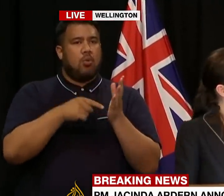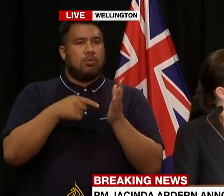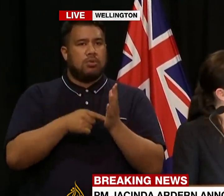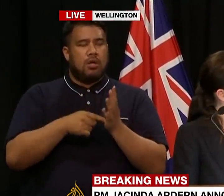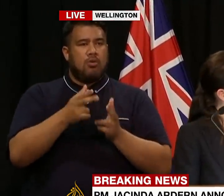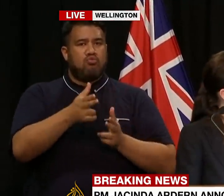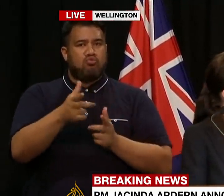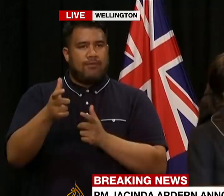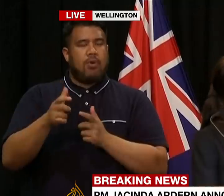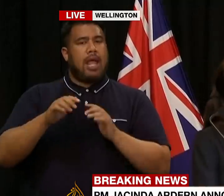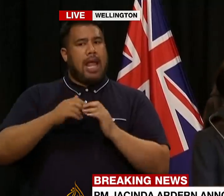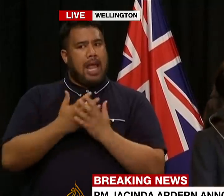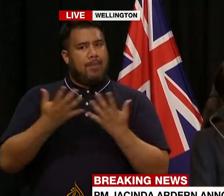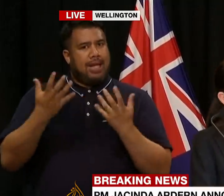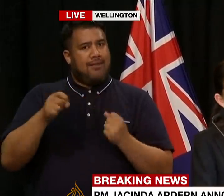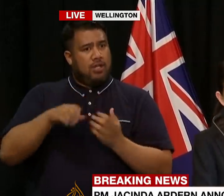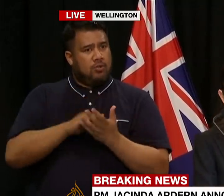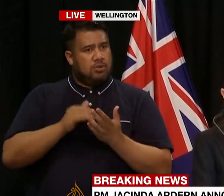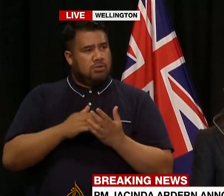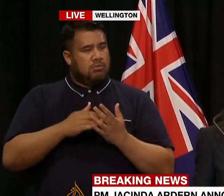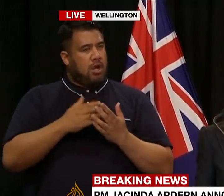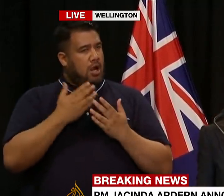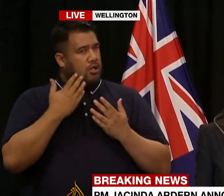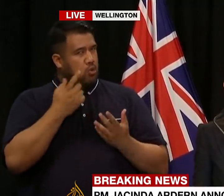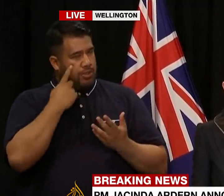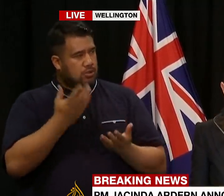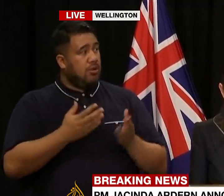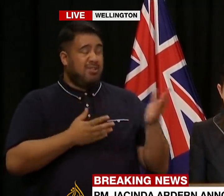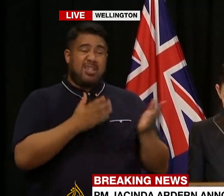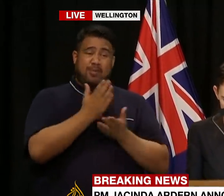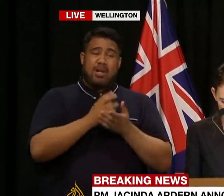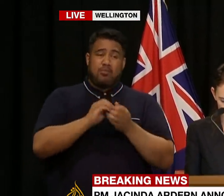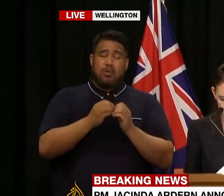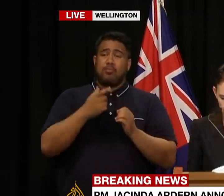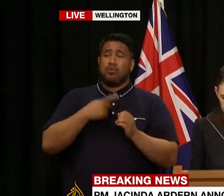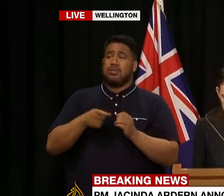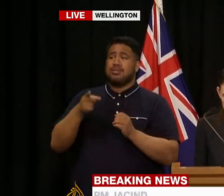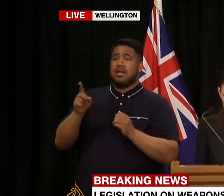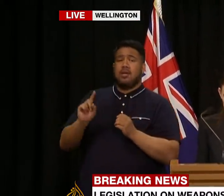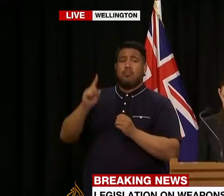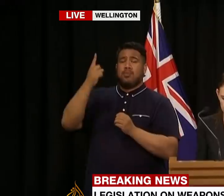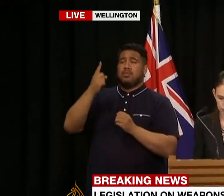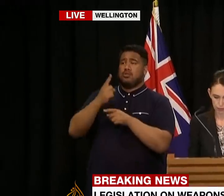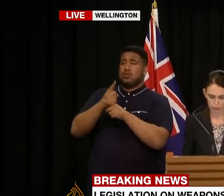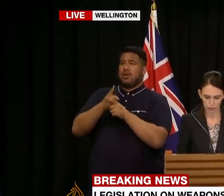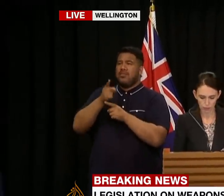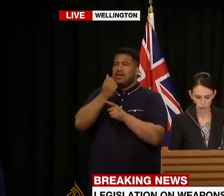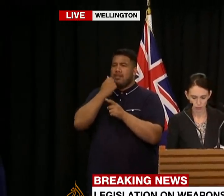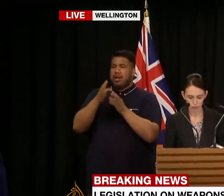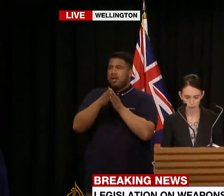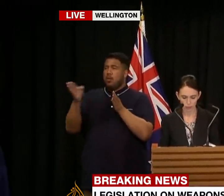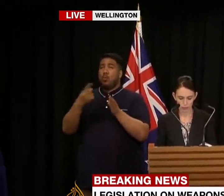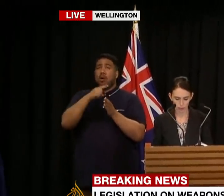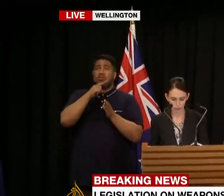No, I don't believe that we do. It's part of the problem. When the Prime Minister has given a figure for the buyback, the reason why there's such a wide